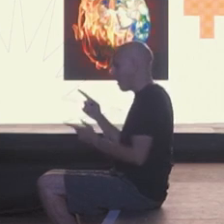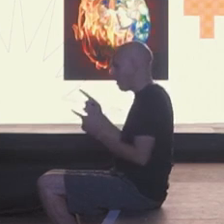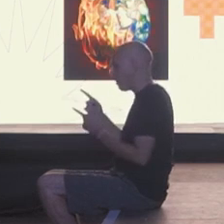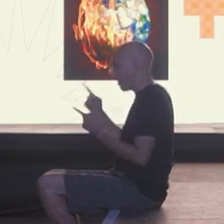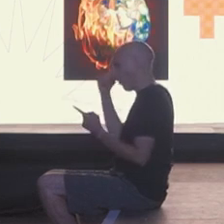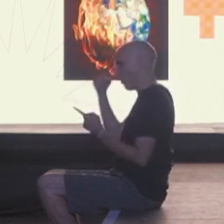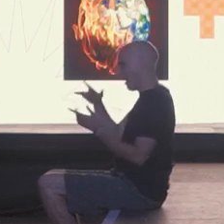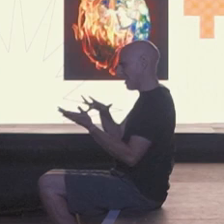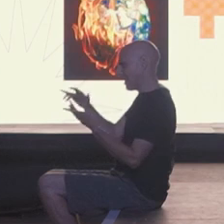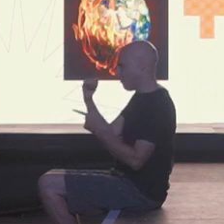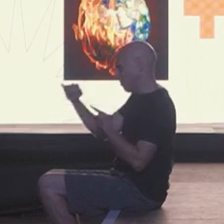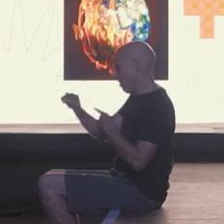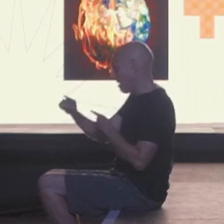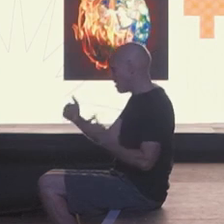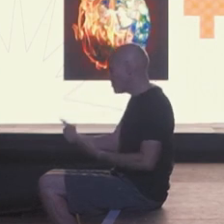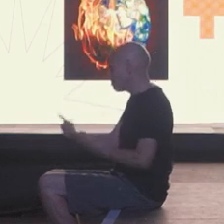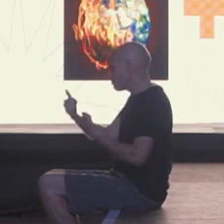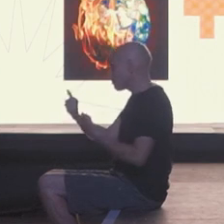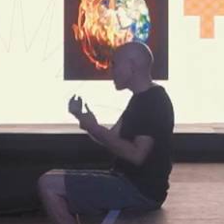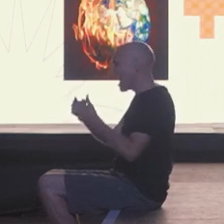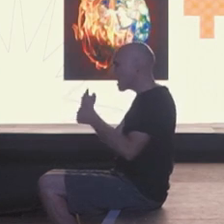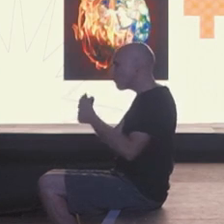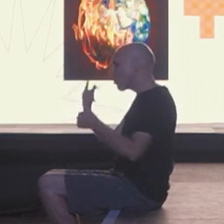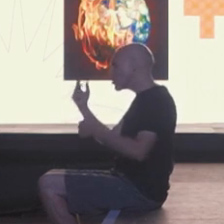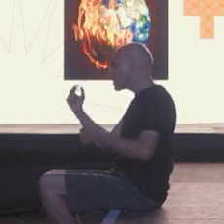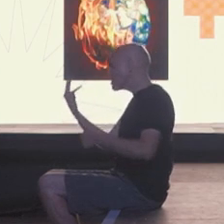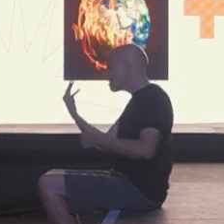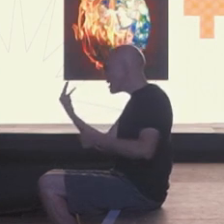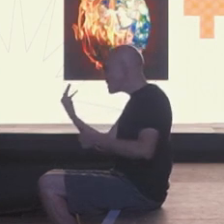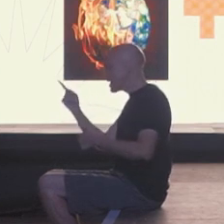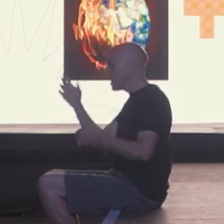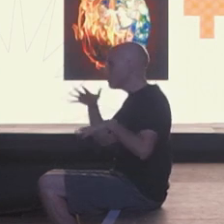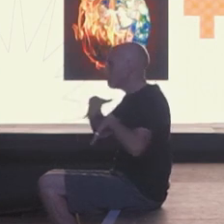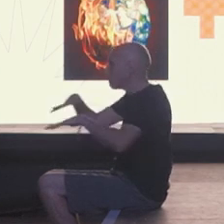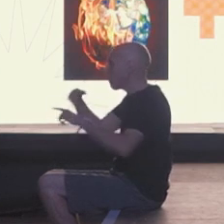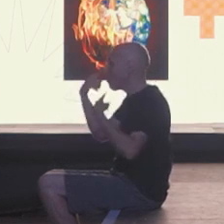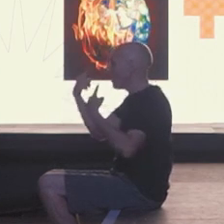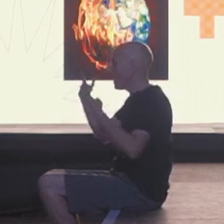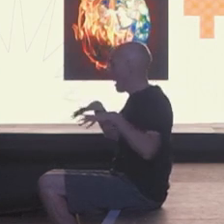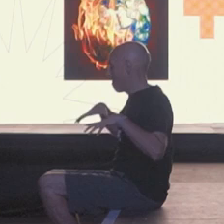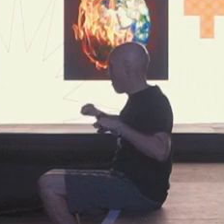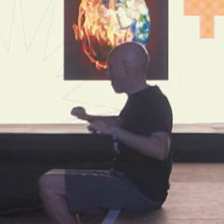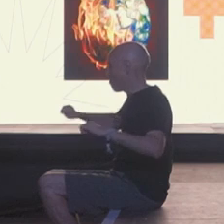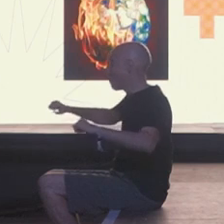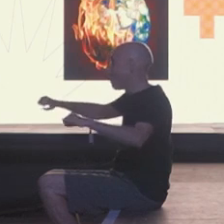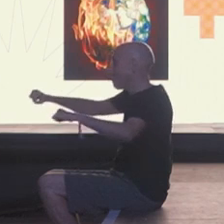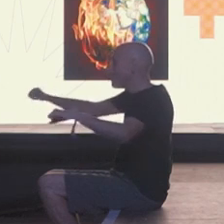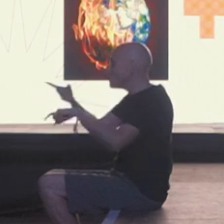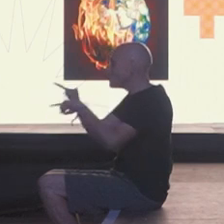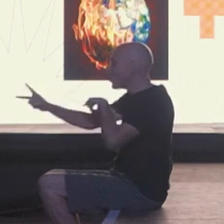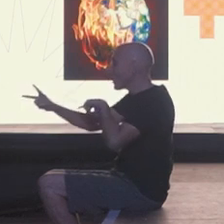great work for like about April 2019. They go to the streets in London and they block central London for 2